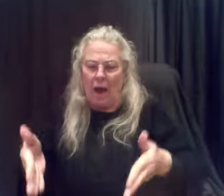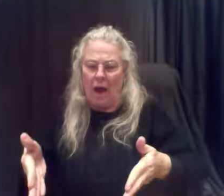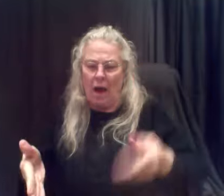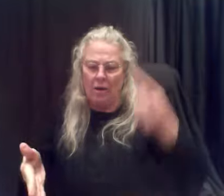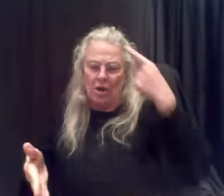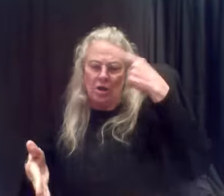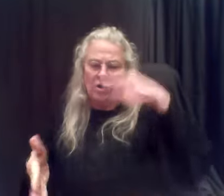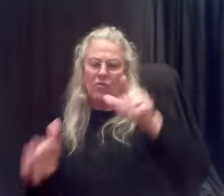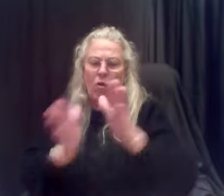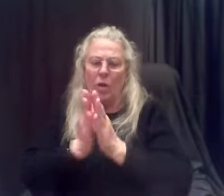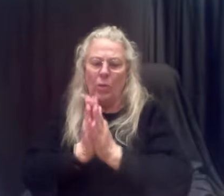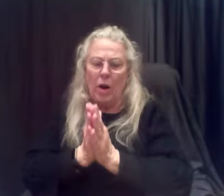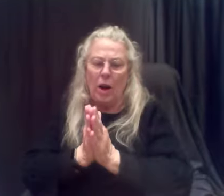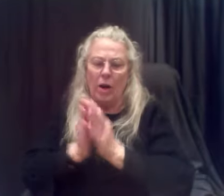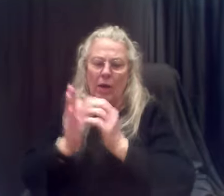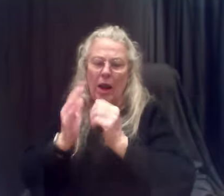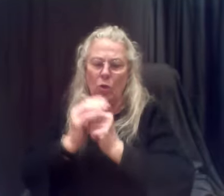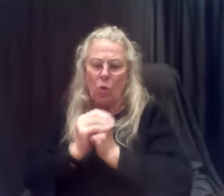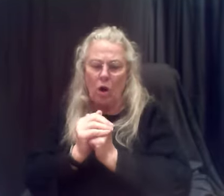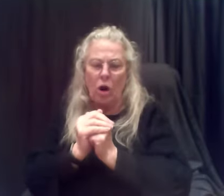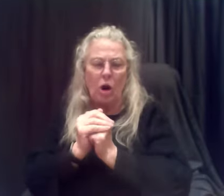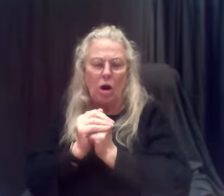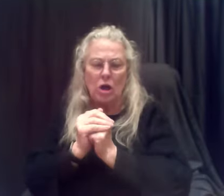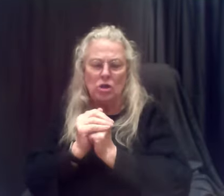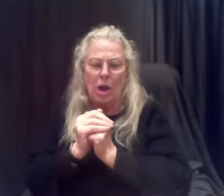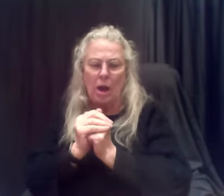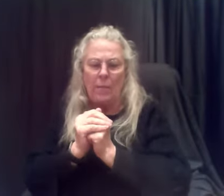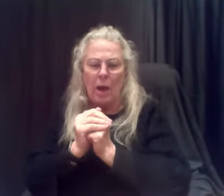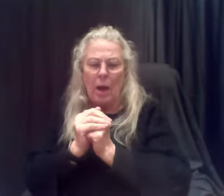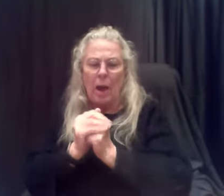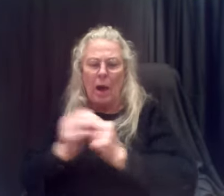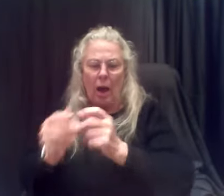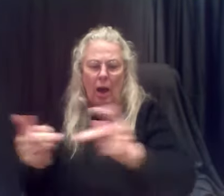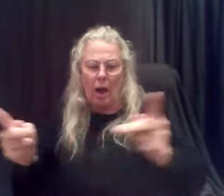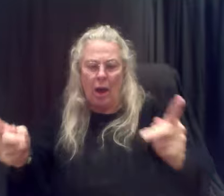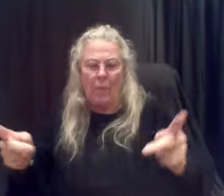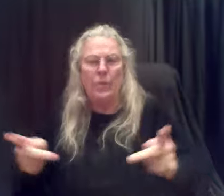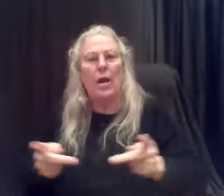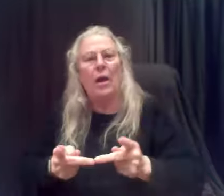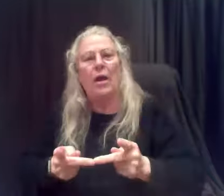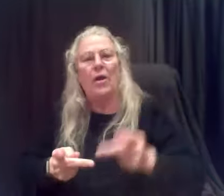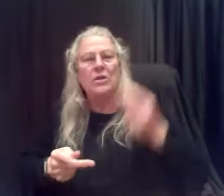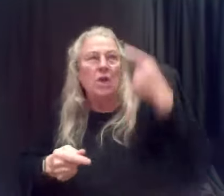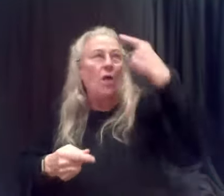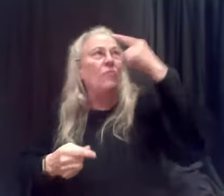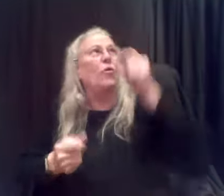house for prayer and worship, a place for